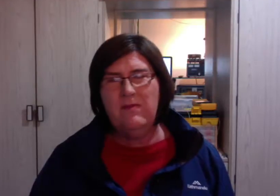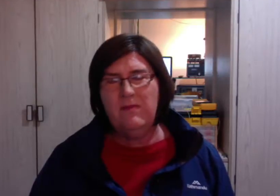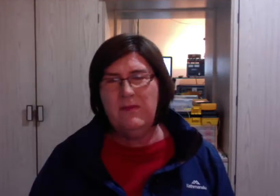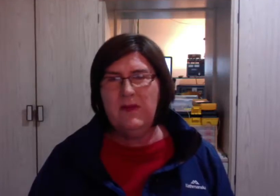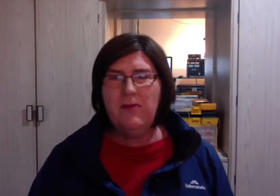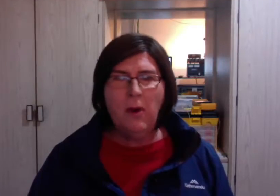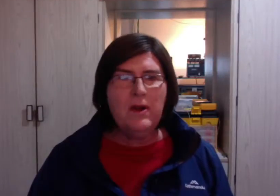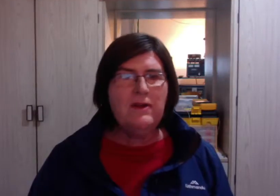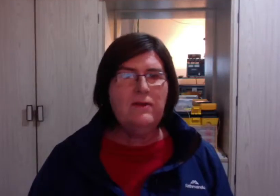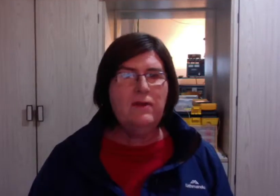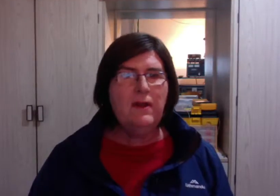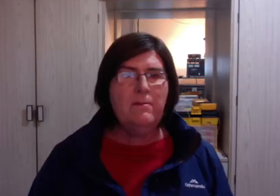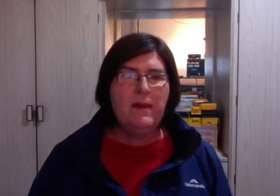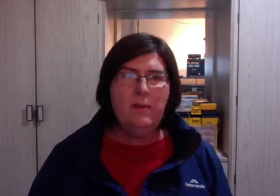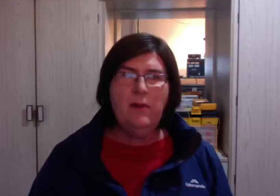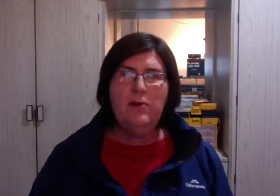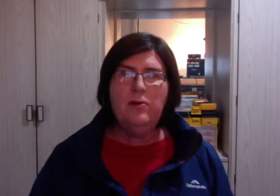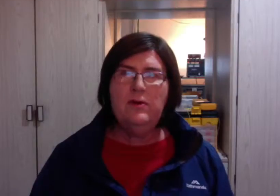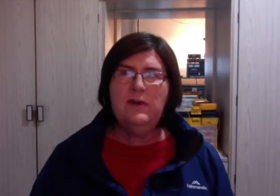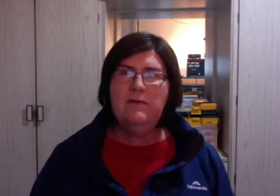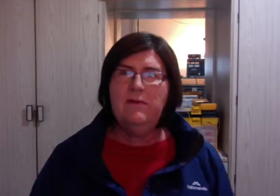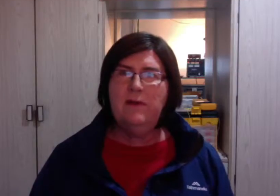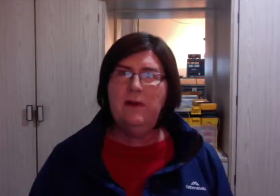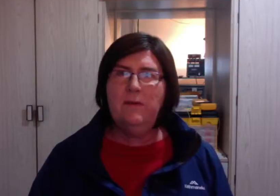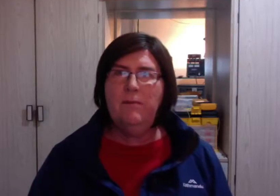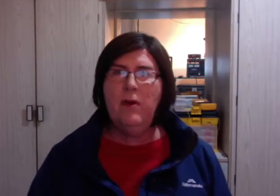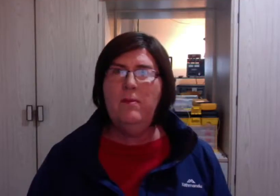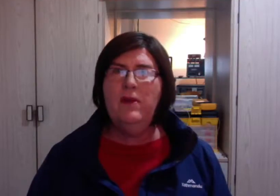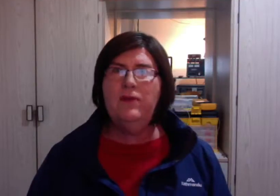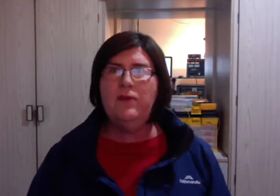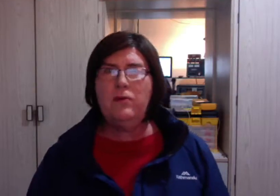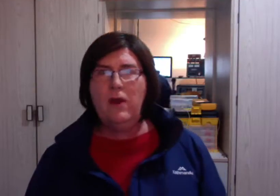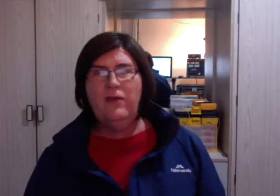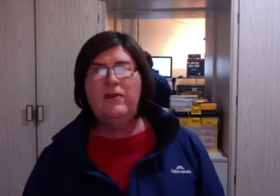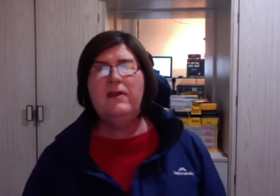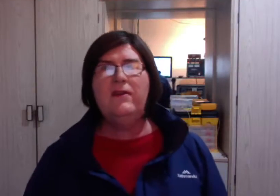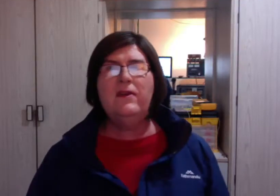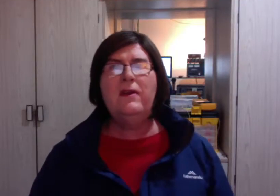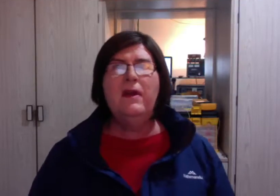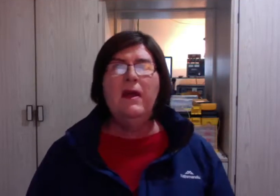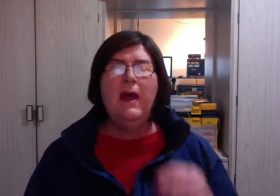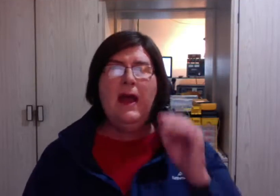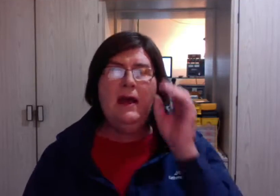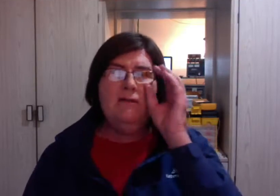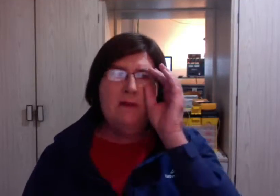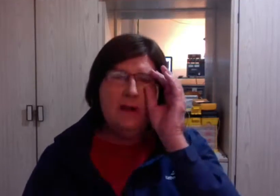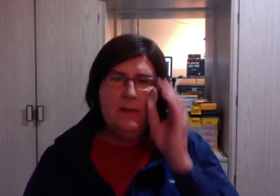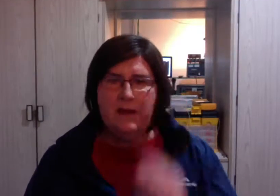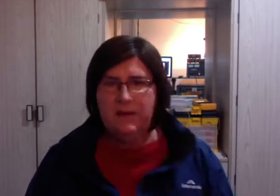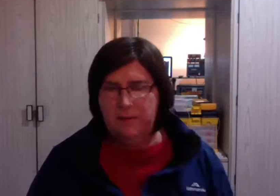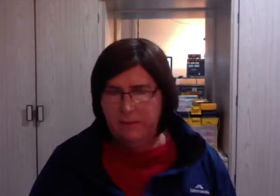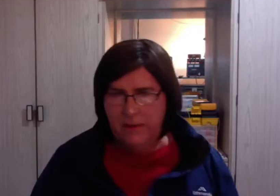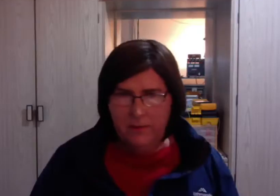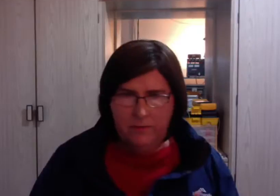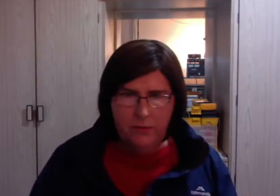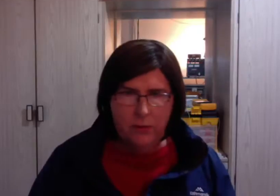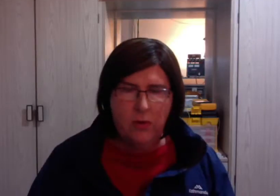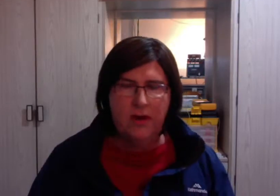the authorities, if you like, the people who give the permits to cross the desert have recommended minimum fuel